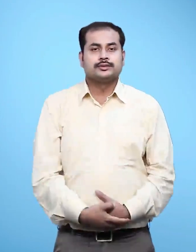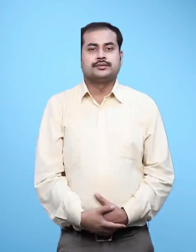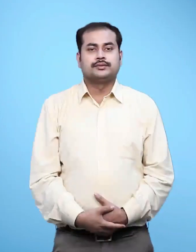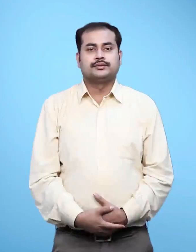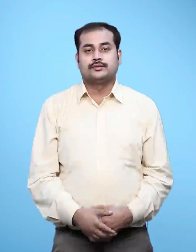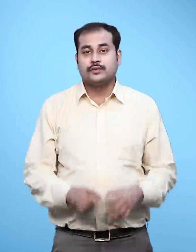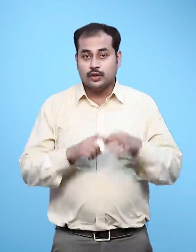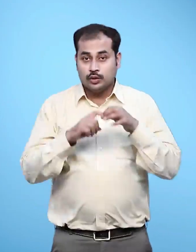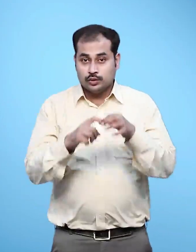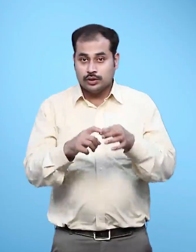Question 2